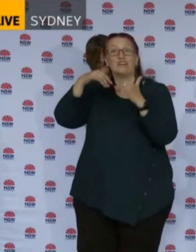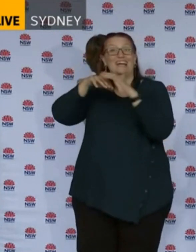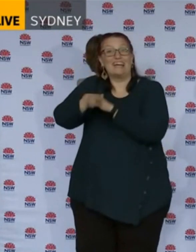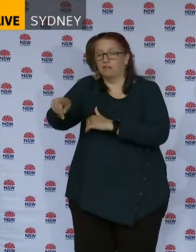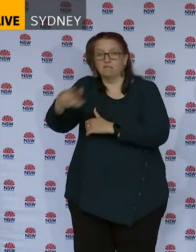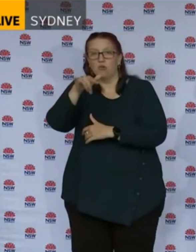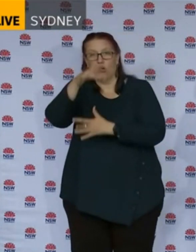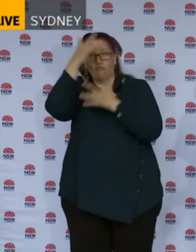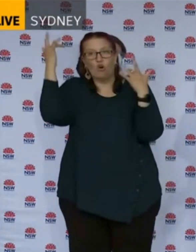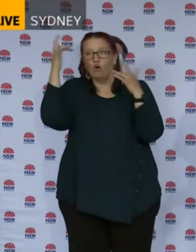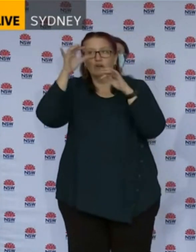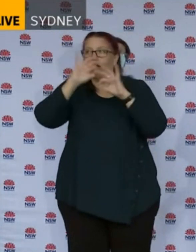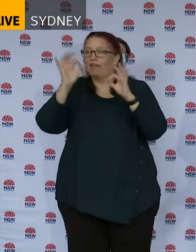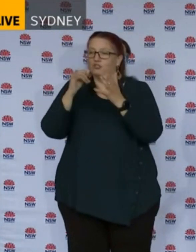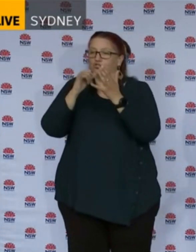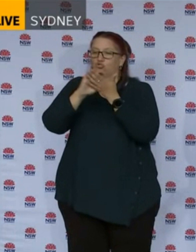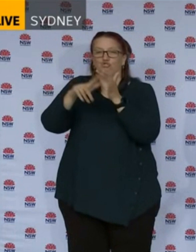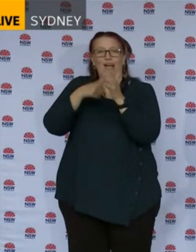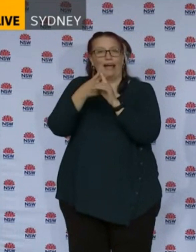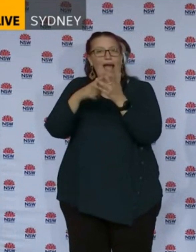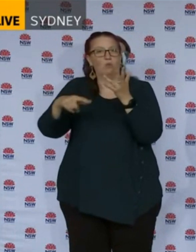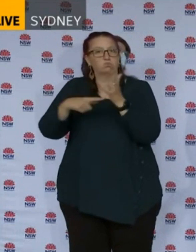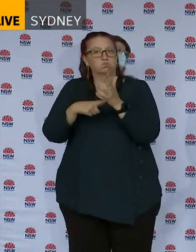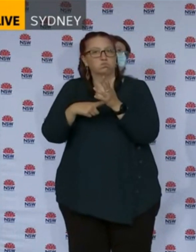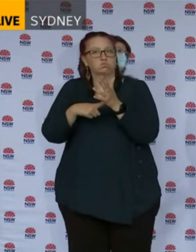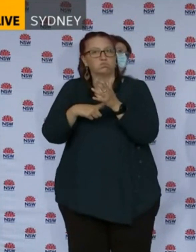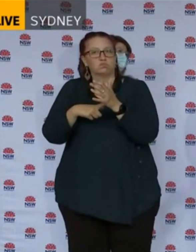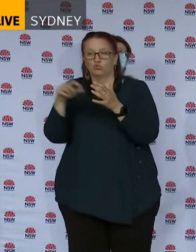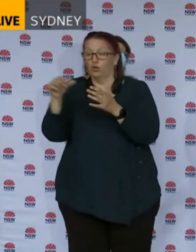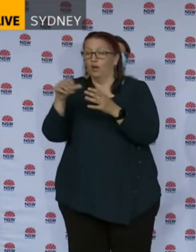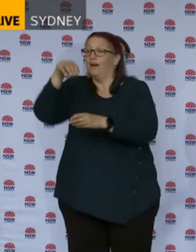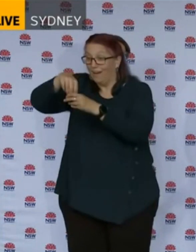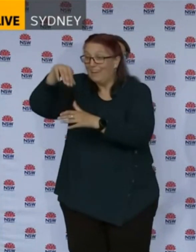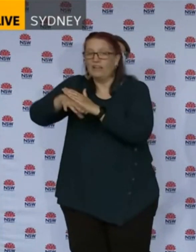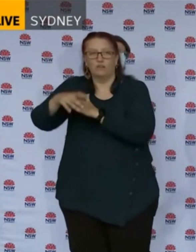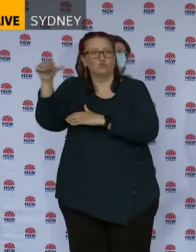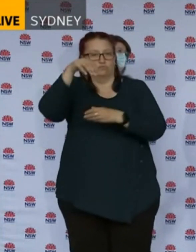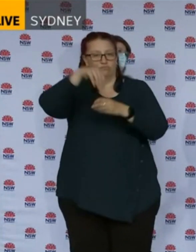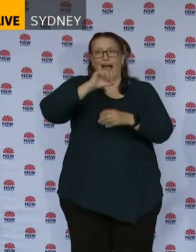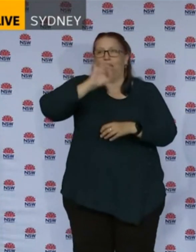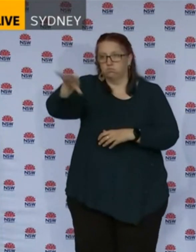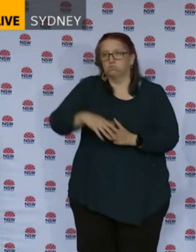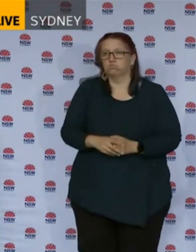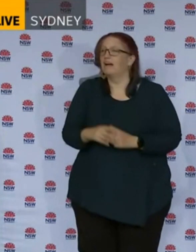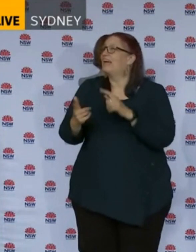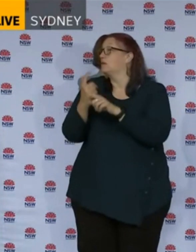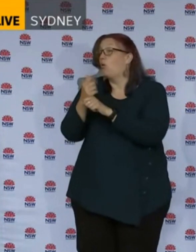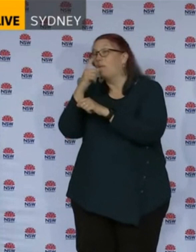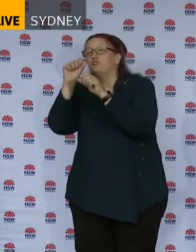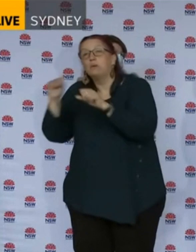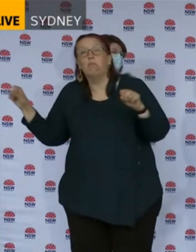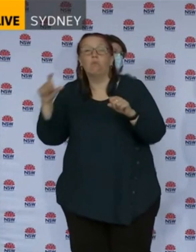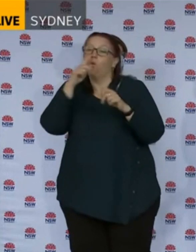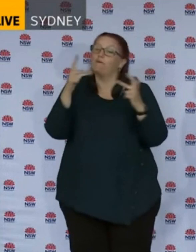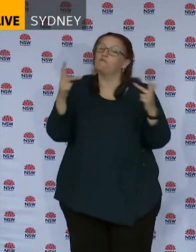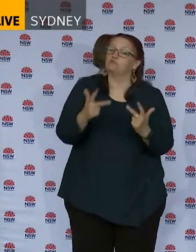checked out. So it could be a restaurant. So what happens is our close contact tracers think about the setting and